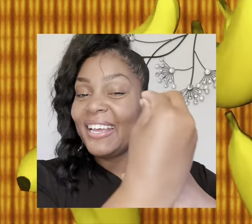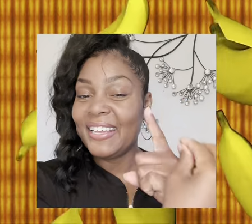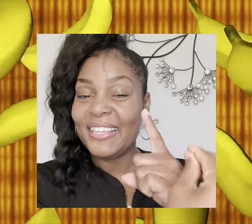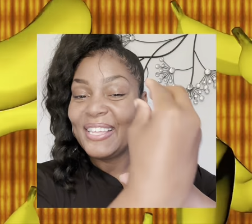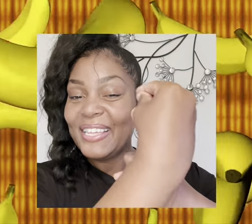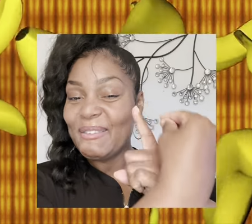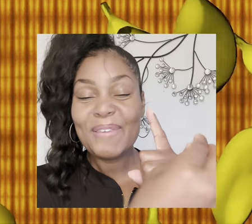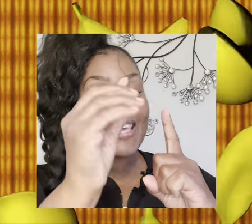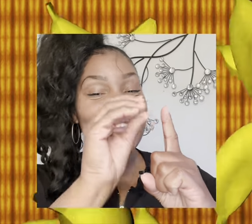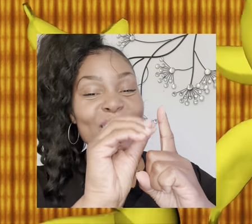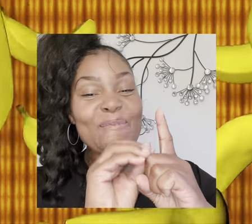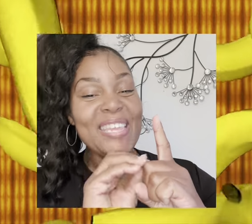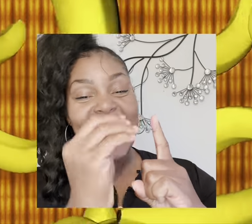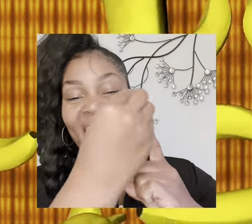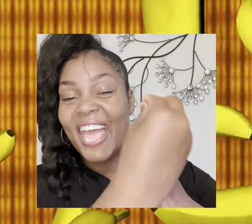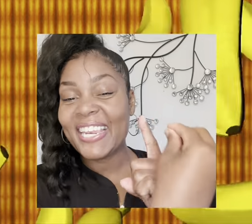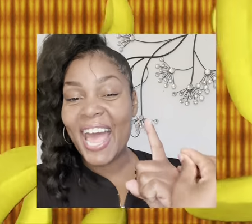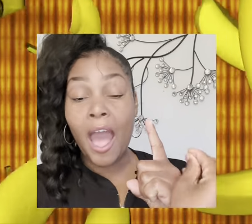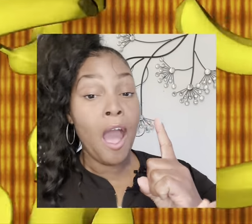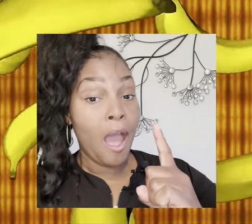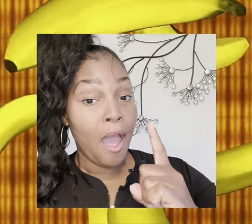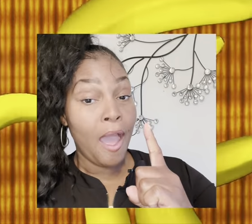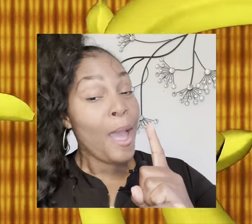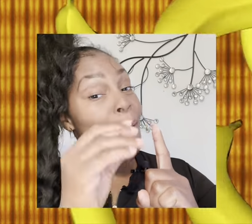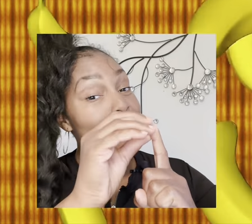banana. Peel the banana,